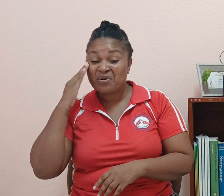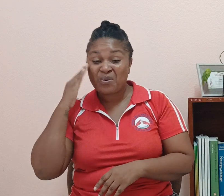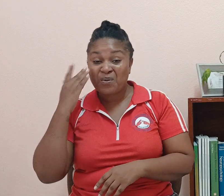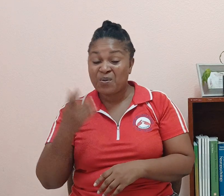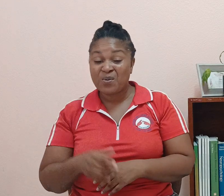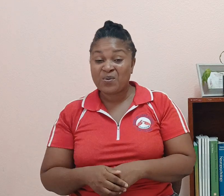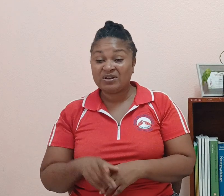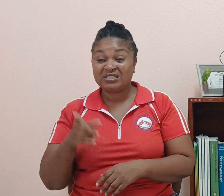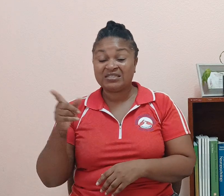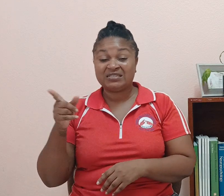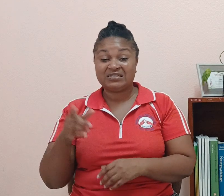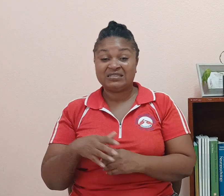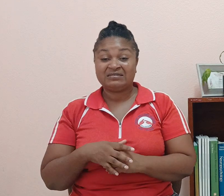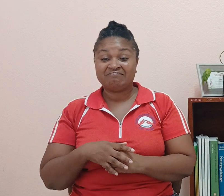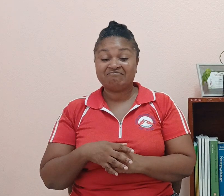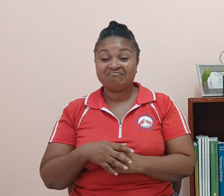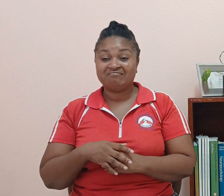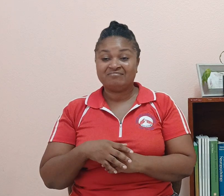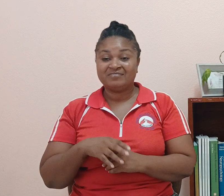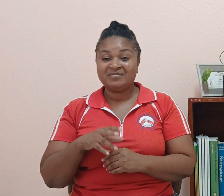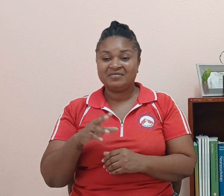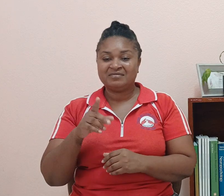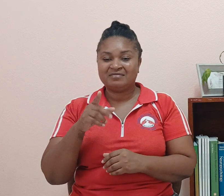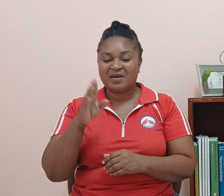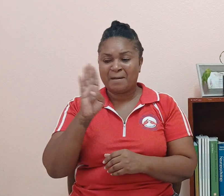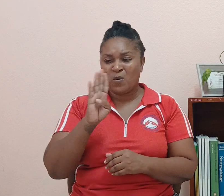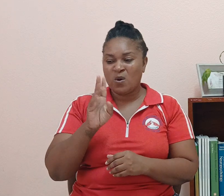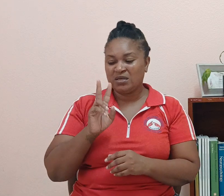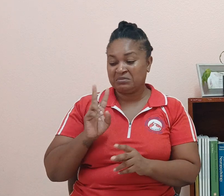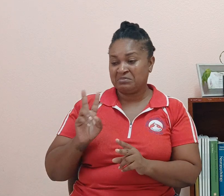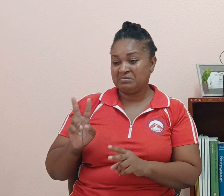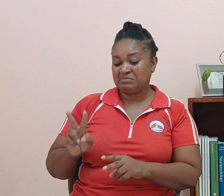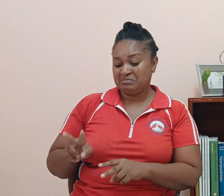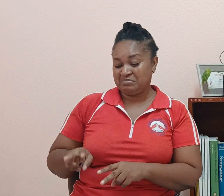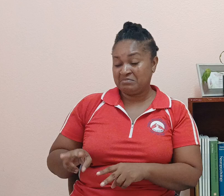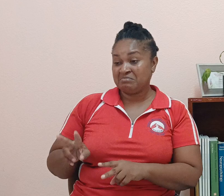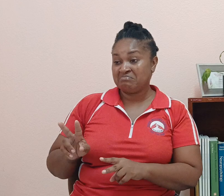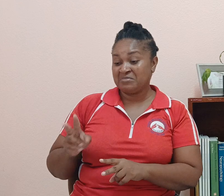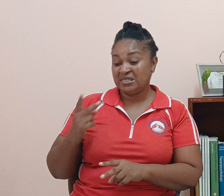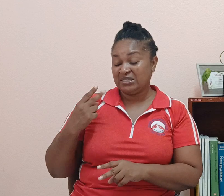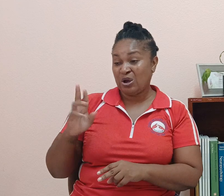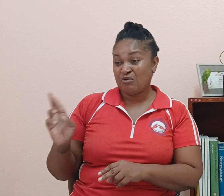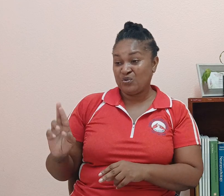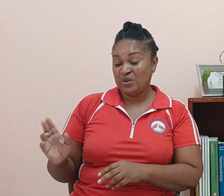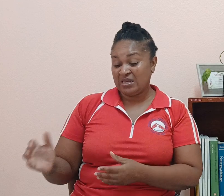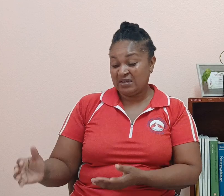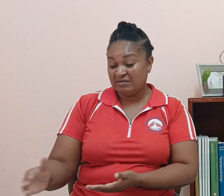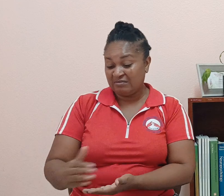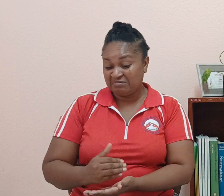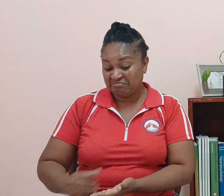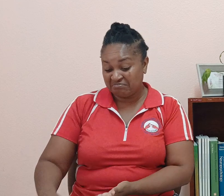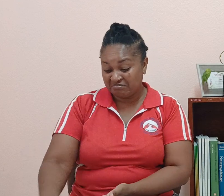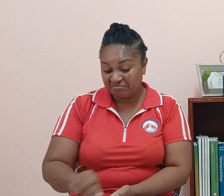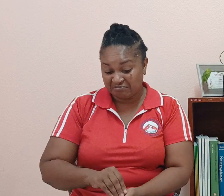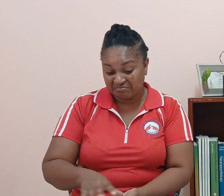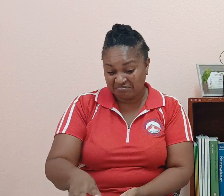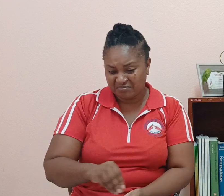Boaz noticed Ruth gathering the grain that fell in his field and asked who she